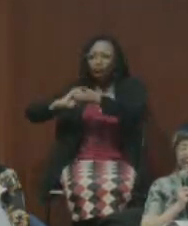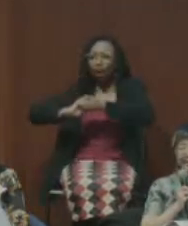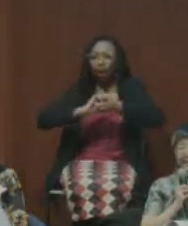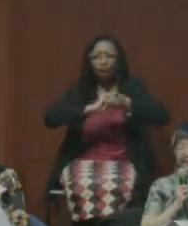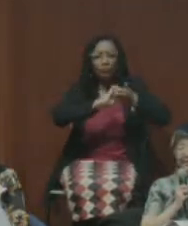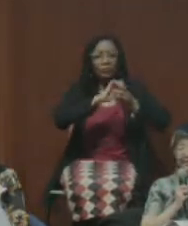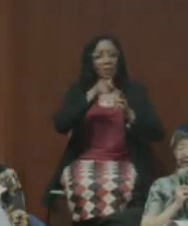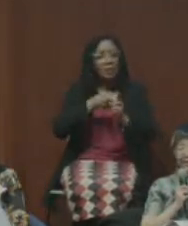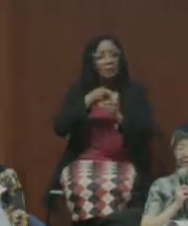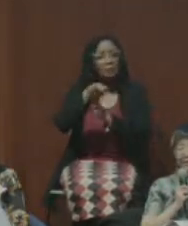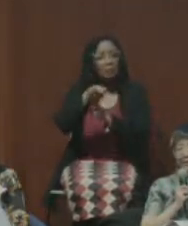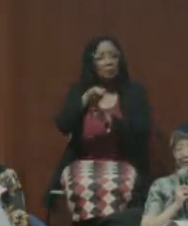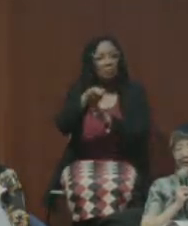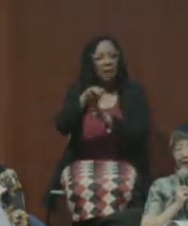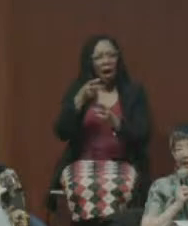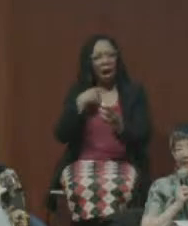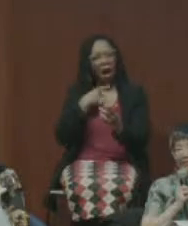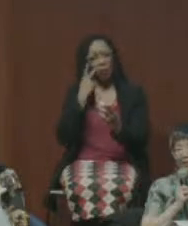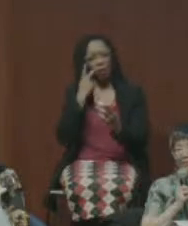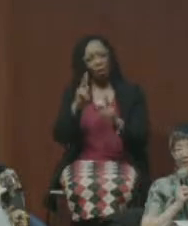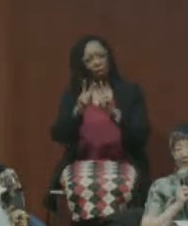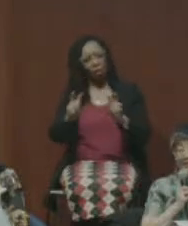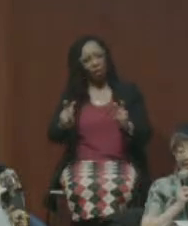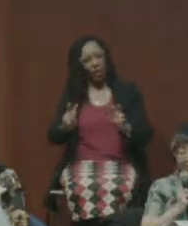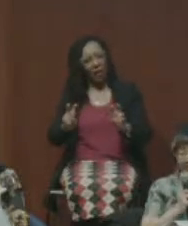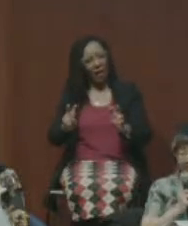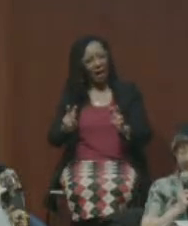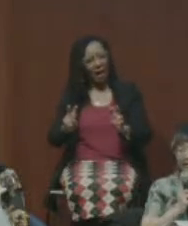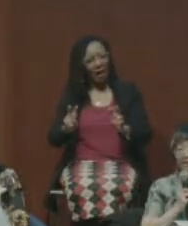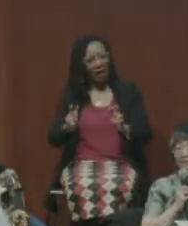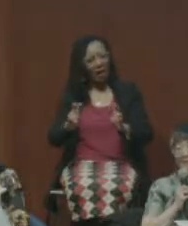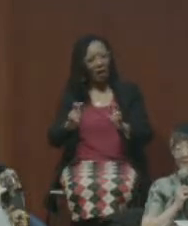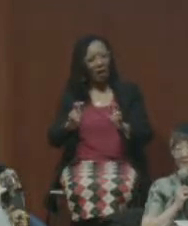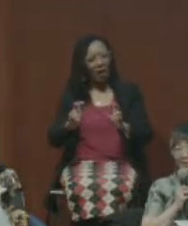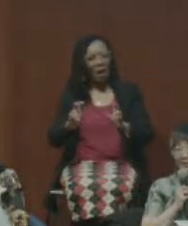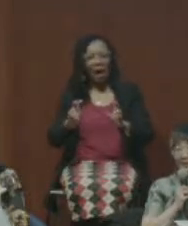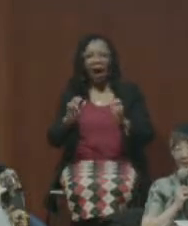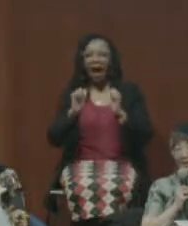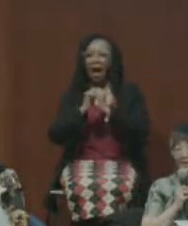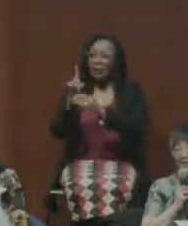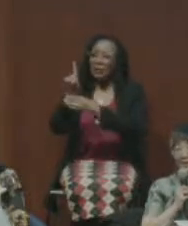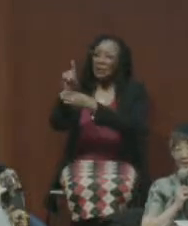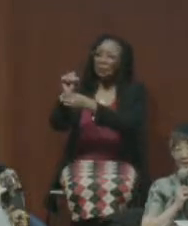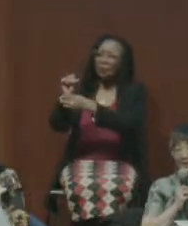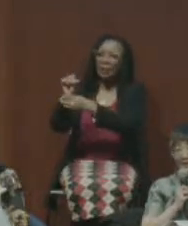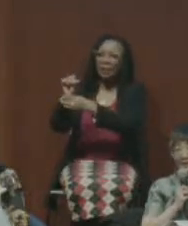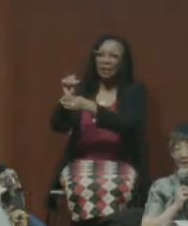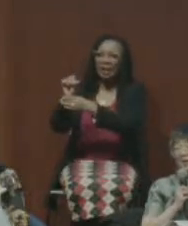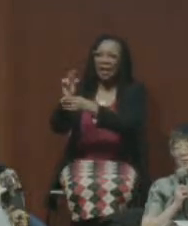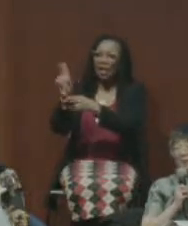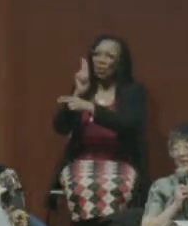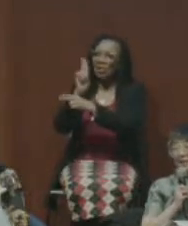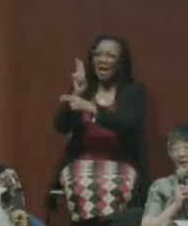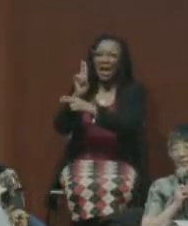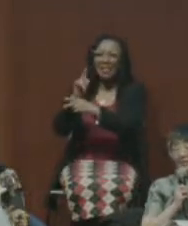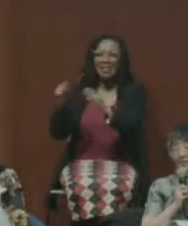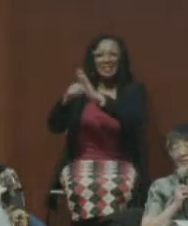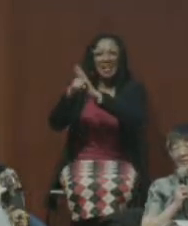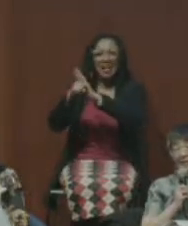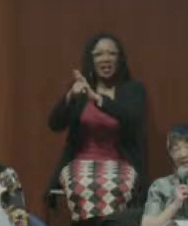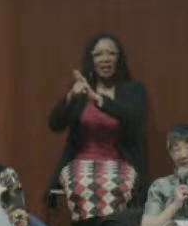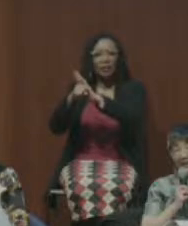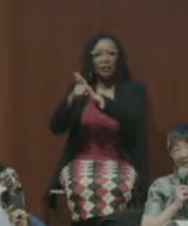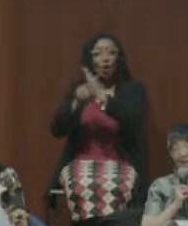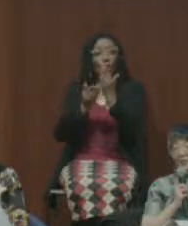in particular, I'm looking at the weaponization of disability and dependency by the